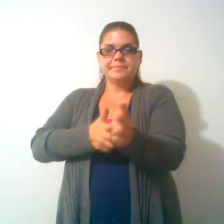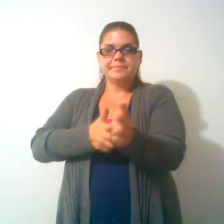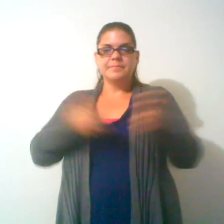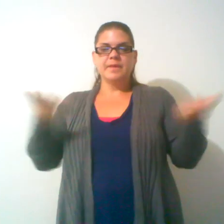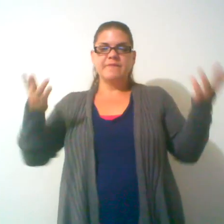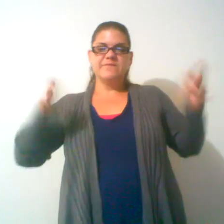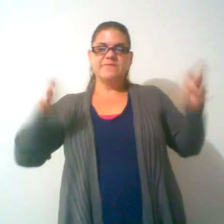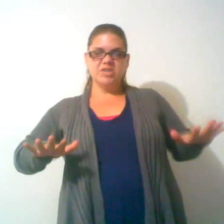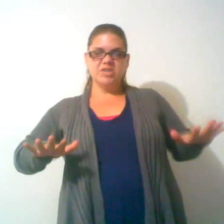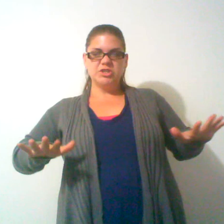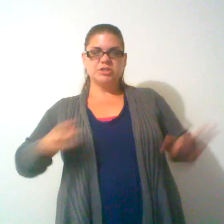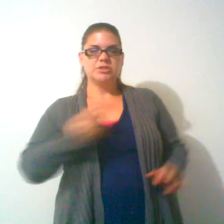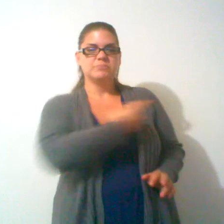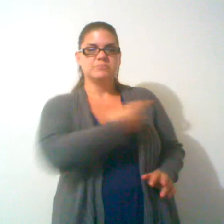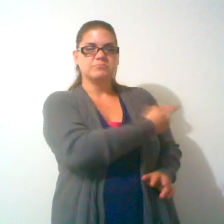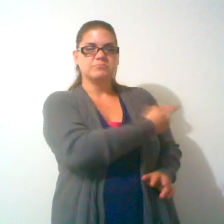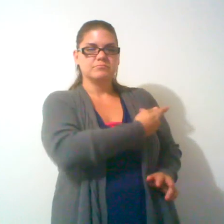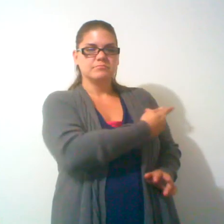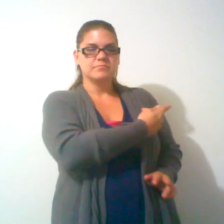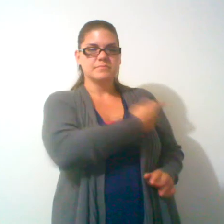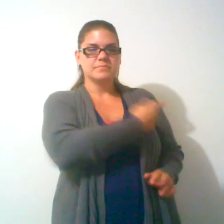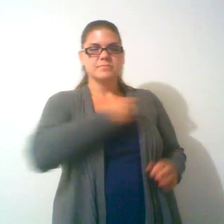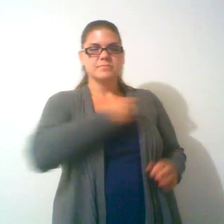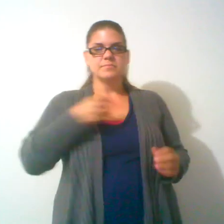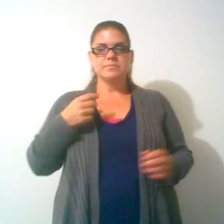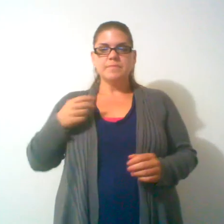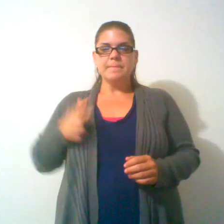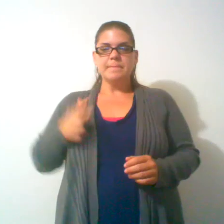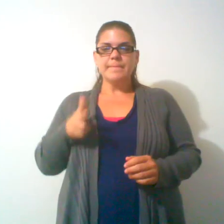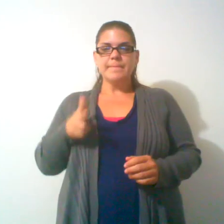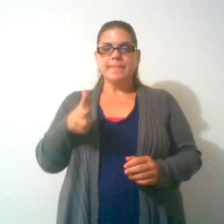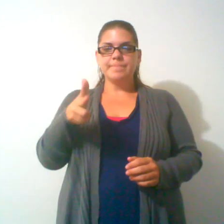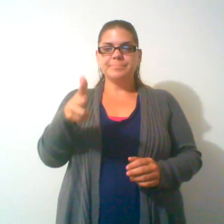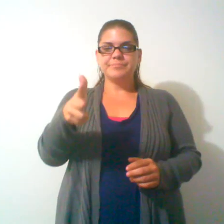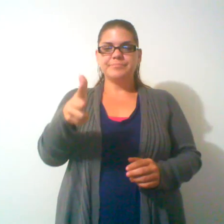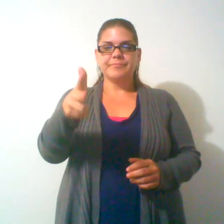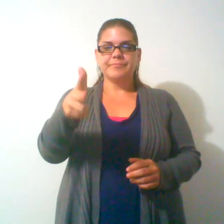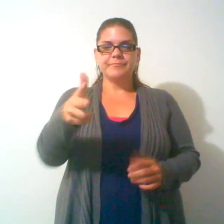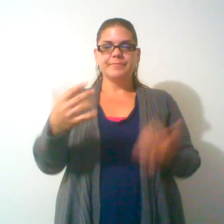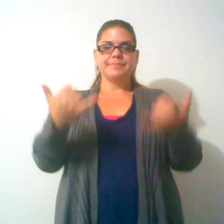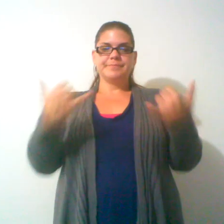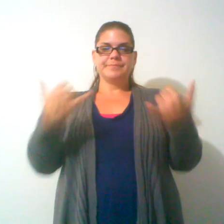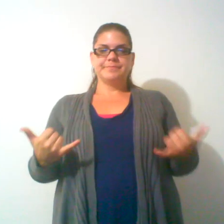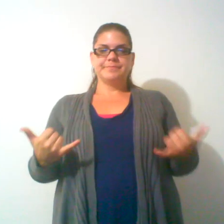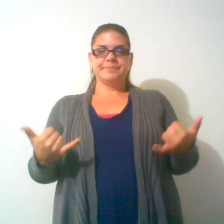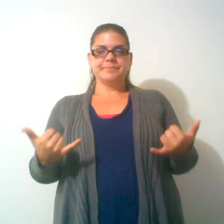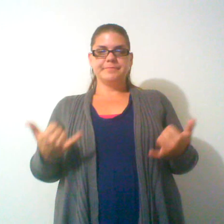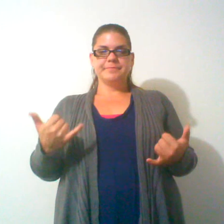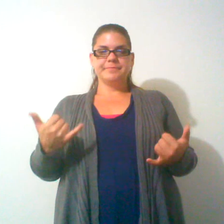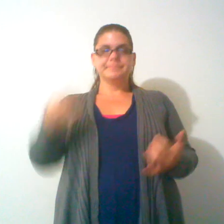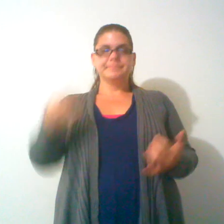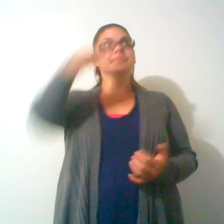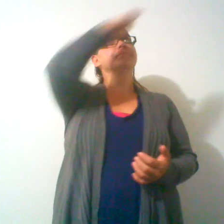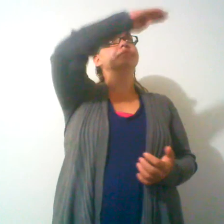cleared and the stars shone brightly. It was only